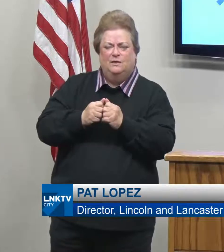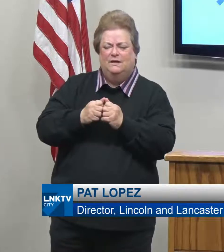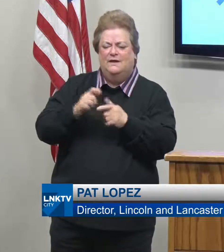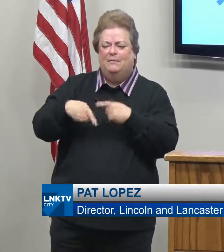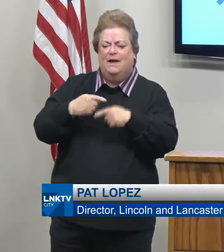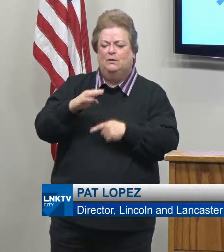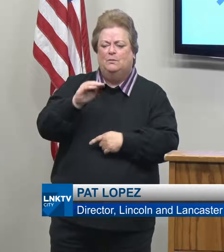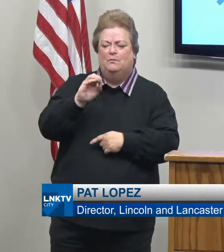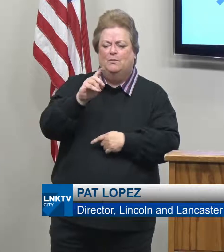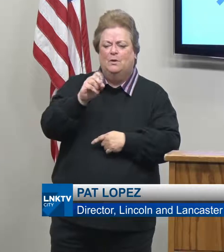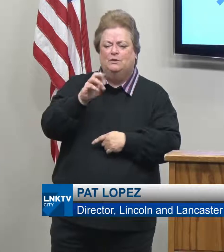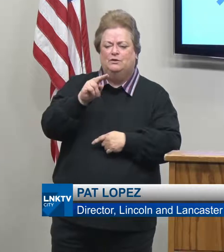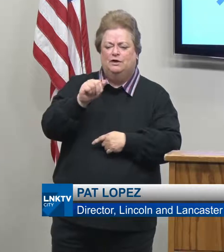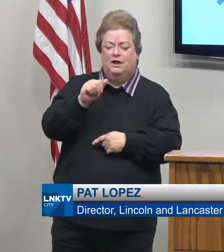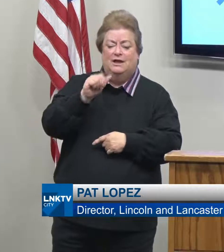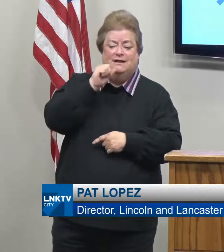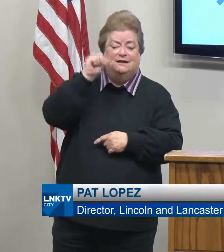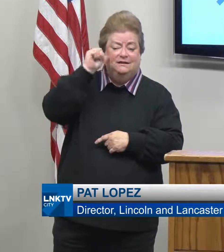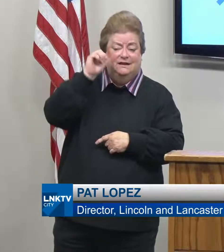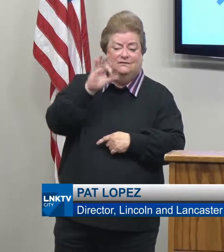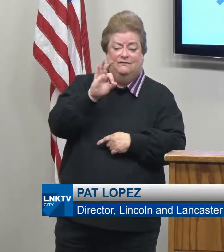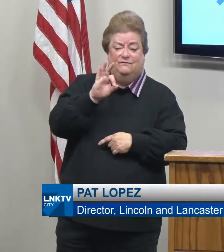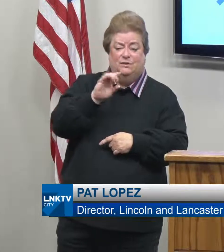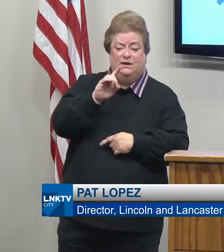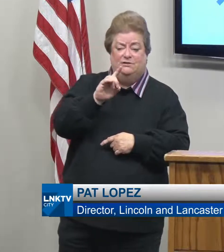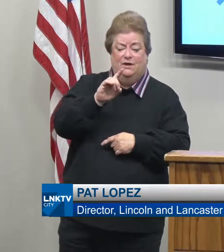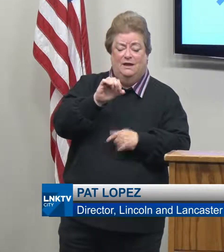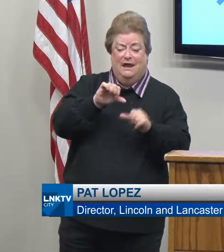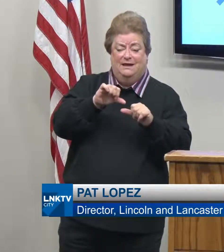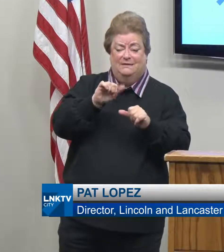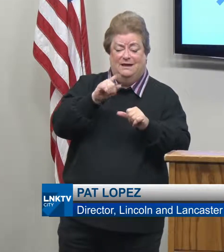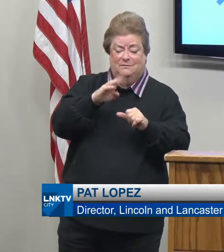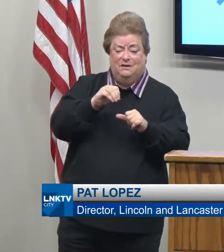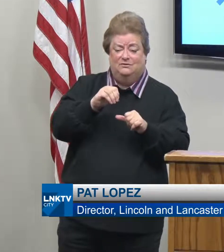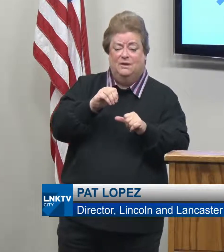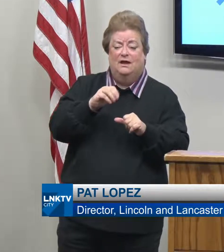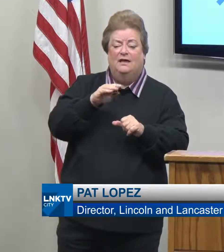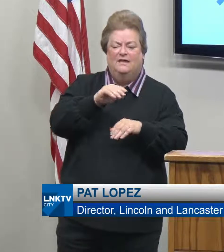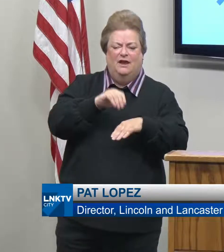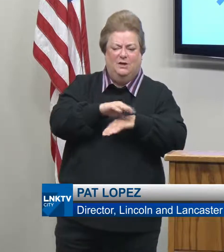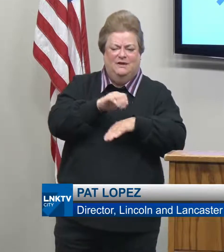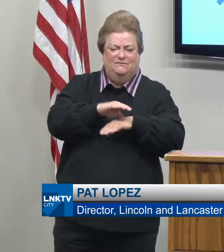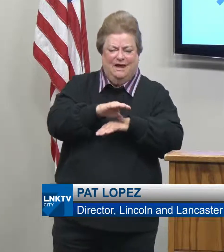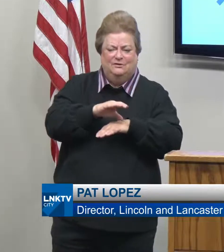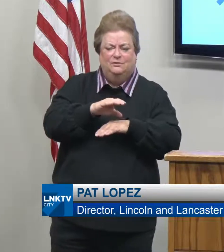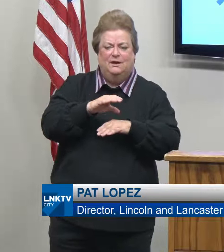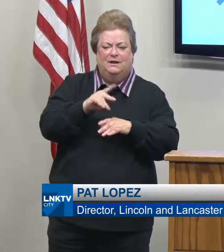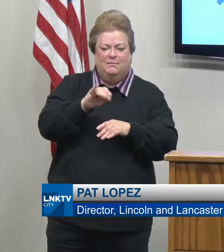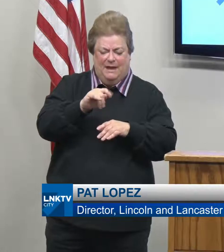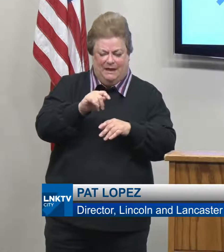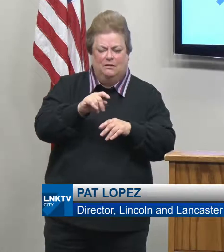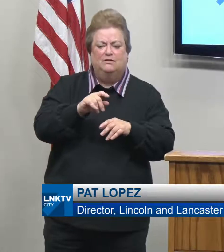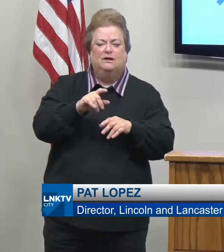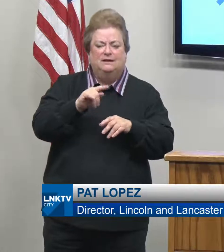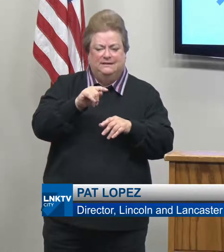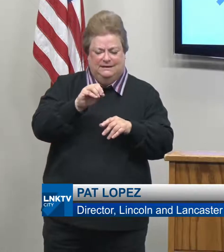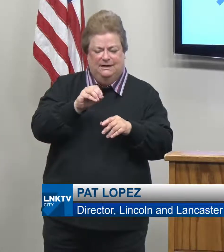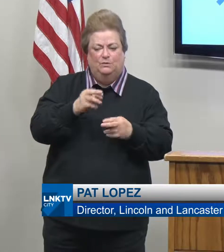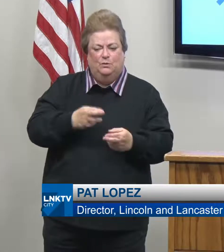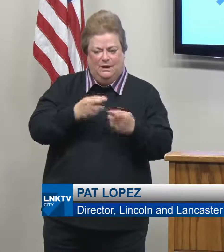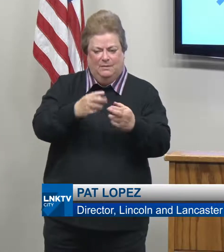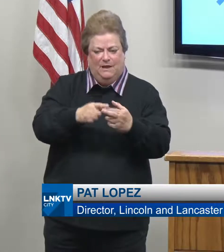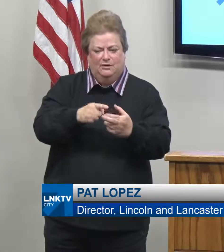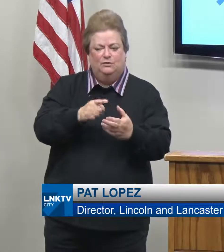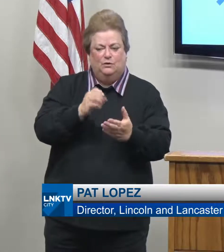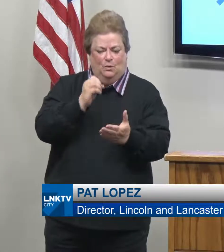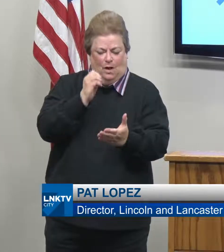vaccine. Yesterday, the Food and Drug Administration's Vaccine Advisory Panel recommended that the FDA authorize